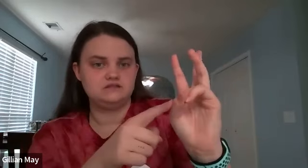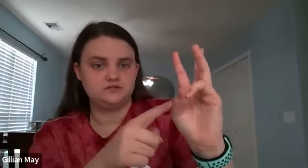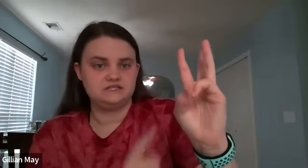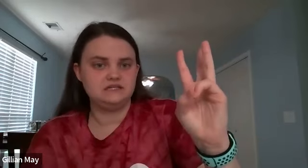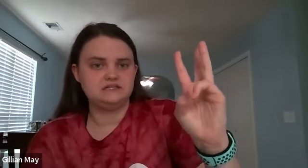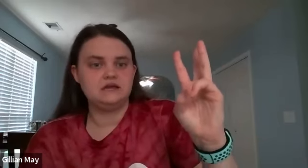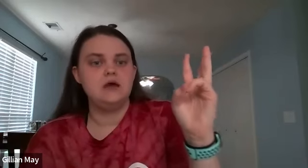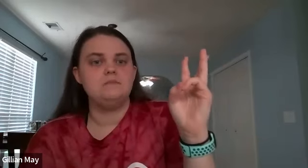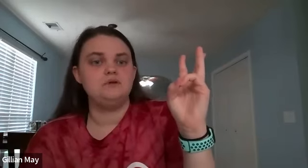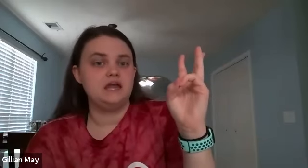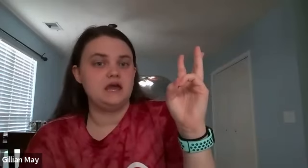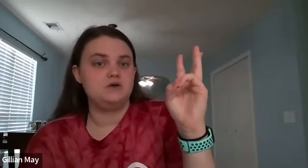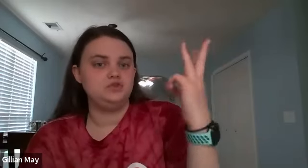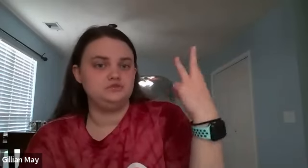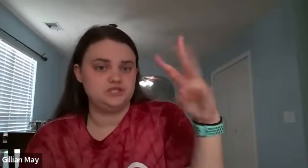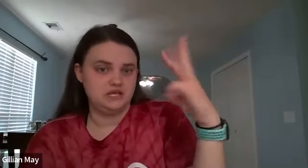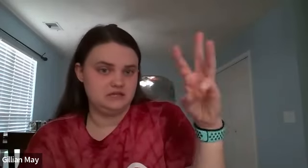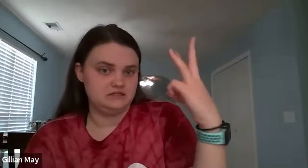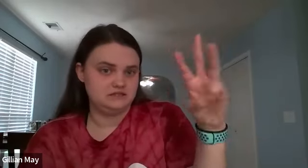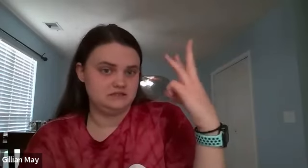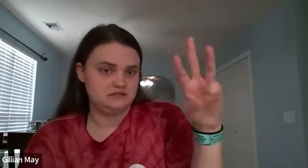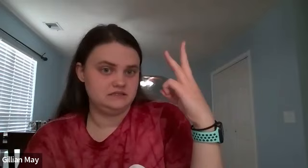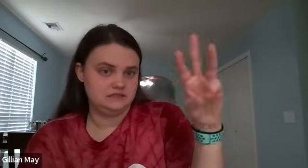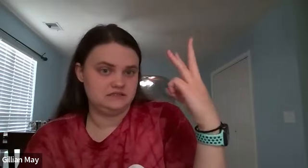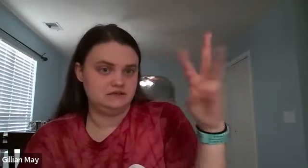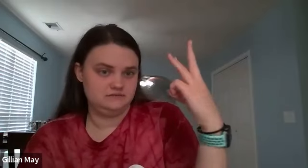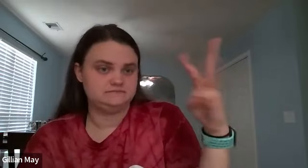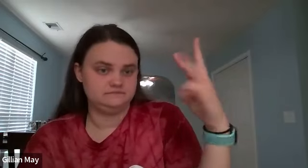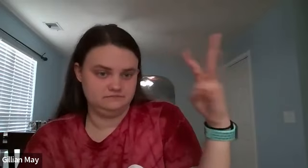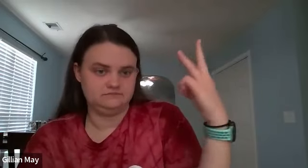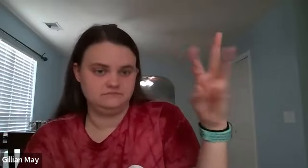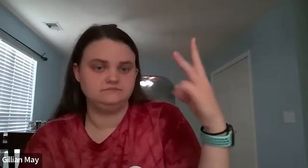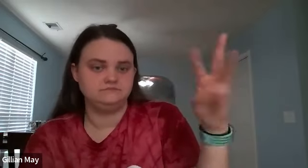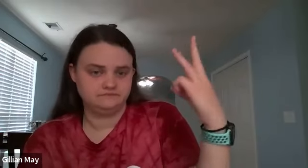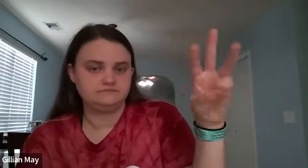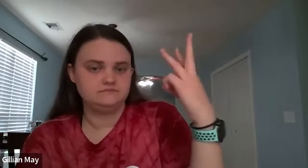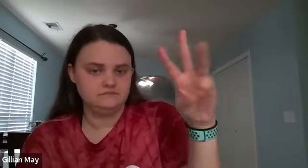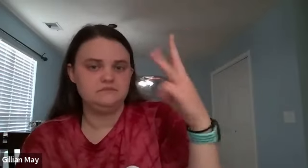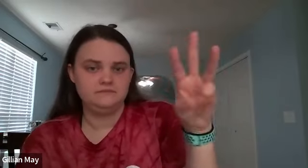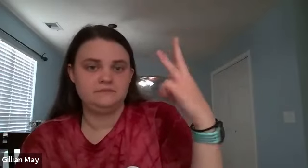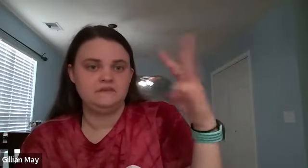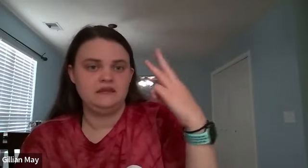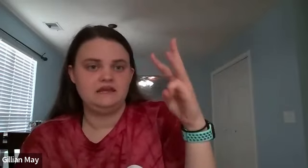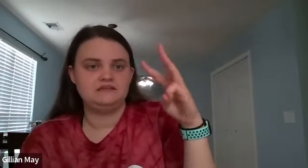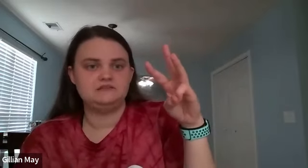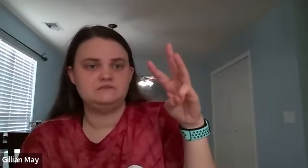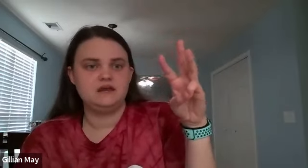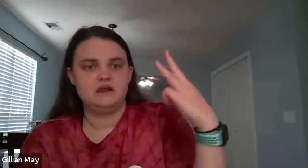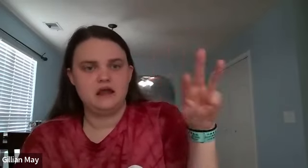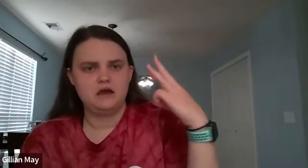for 6, but now you shake it. 16. And it doesn't matter how